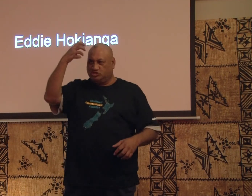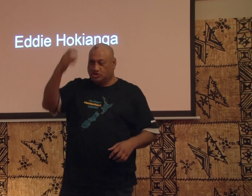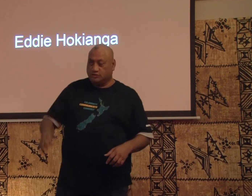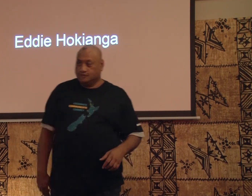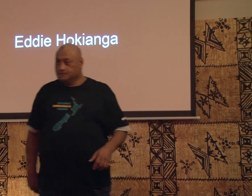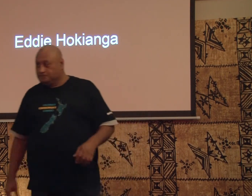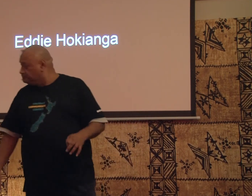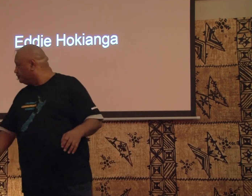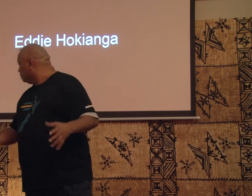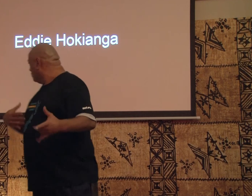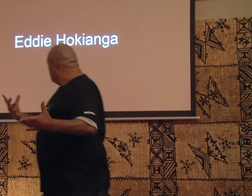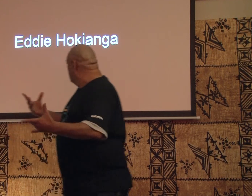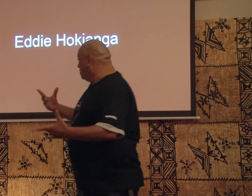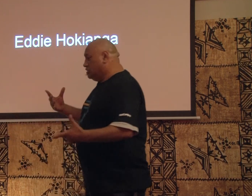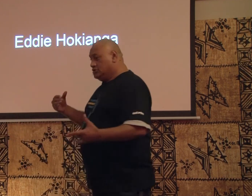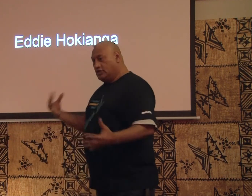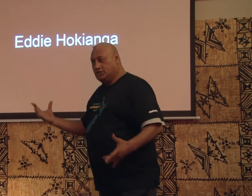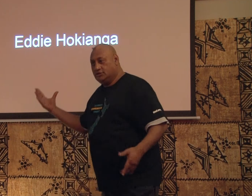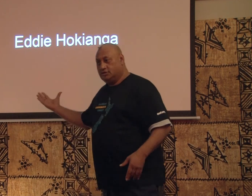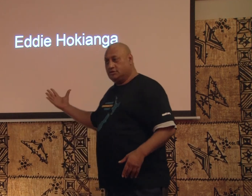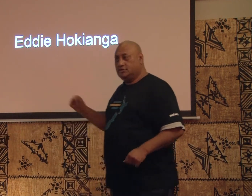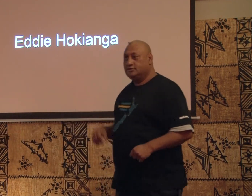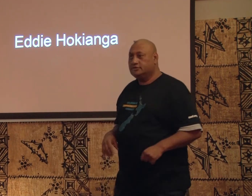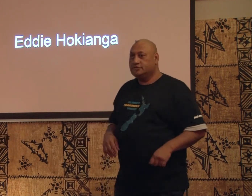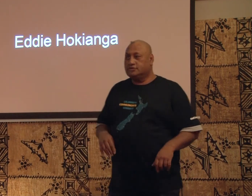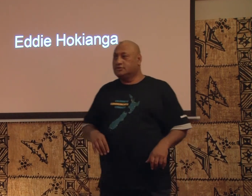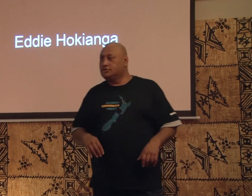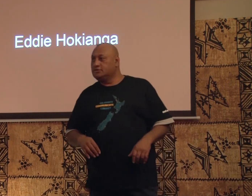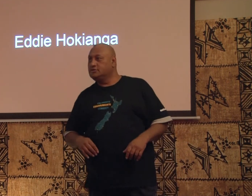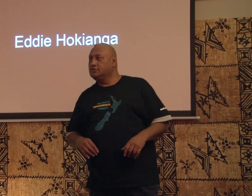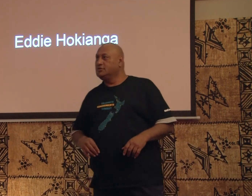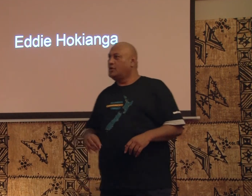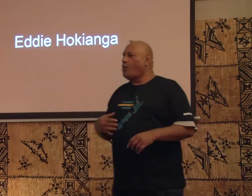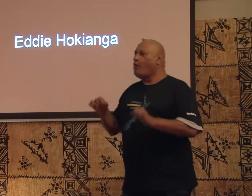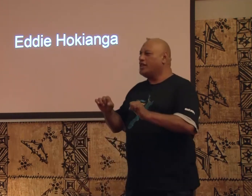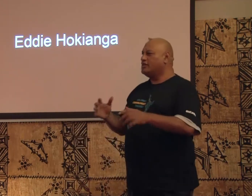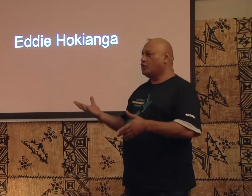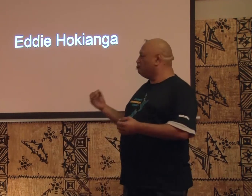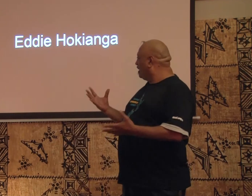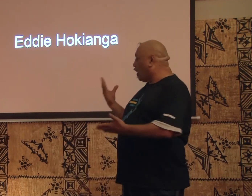Yep. So cooties, my sign name means cooties.